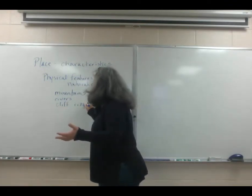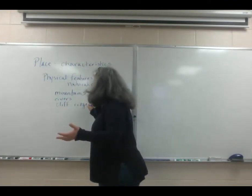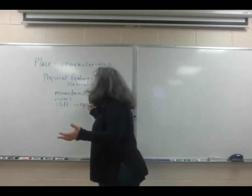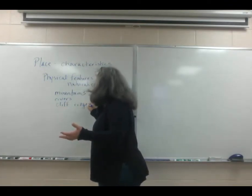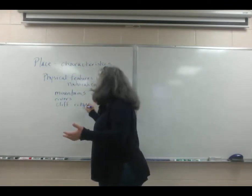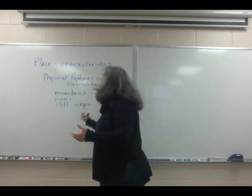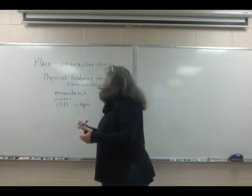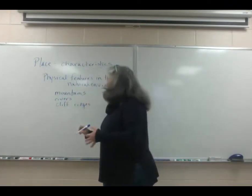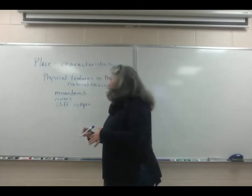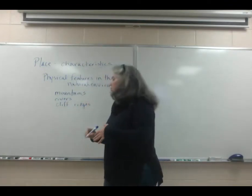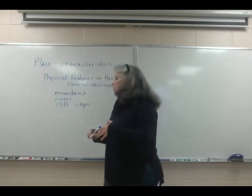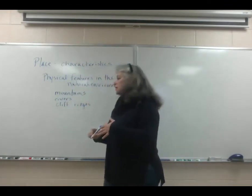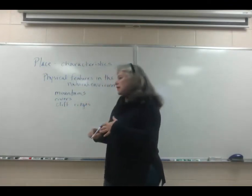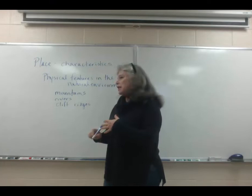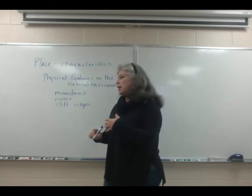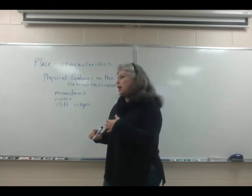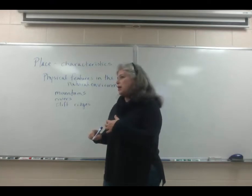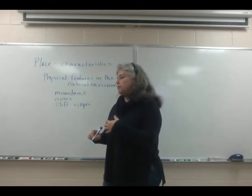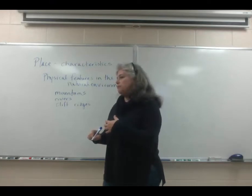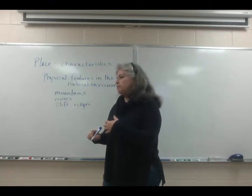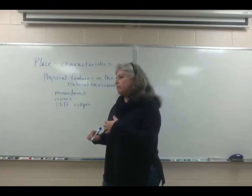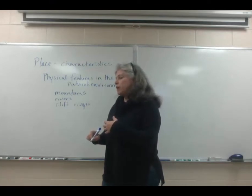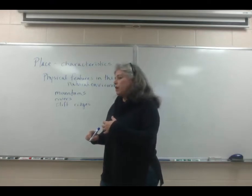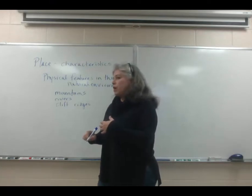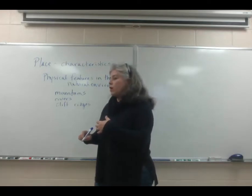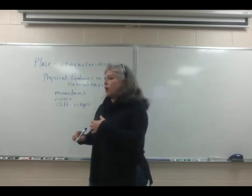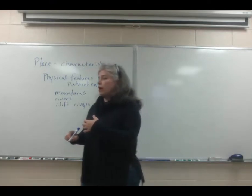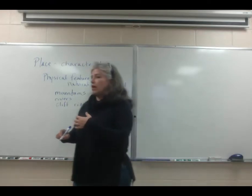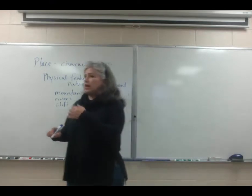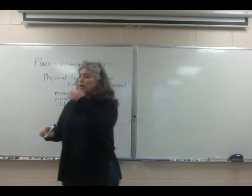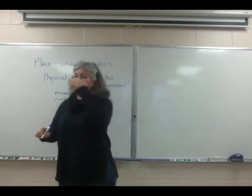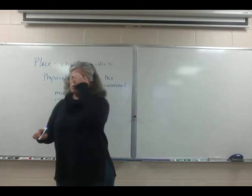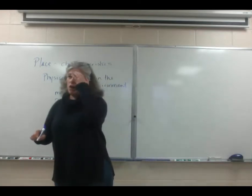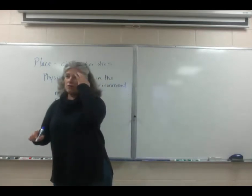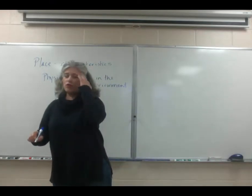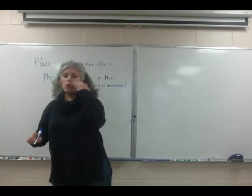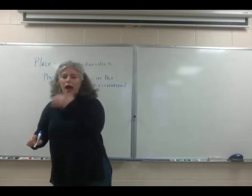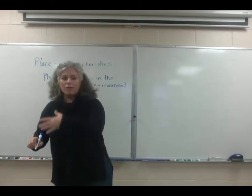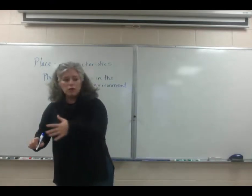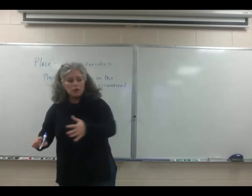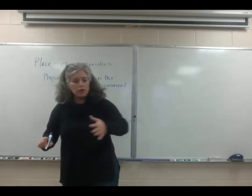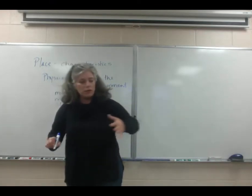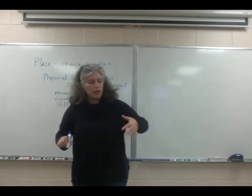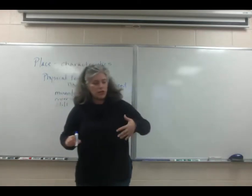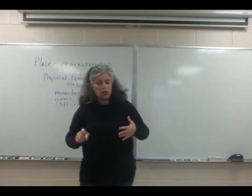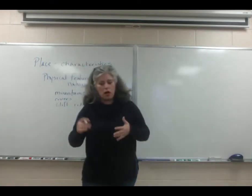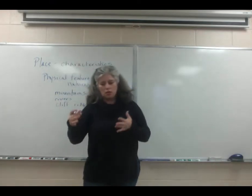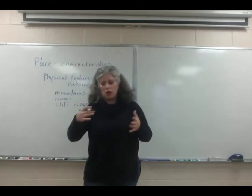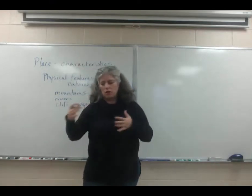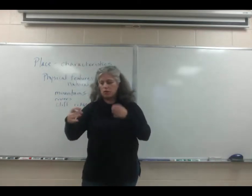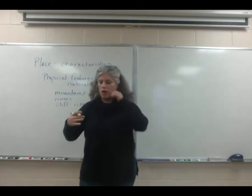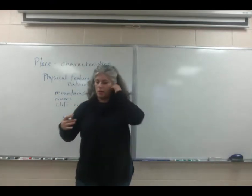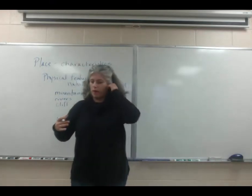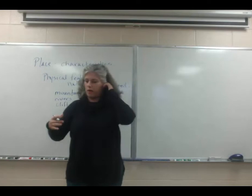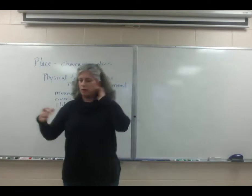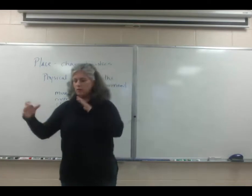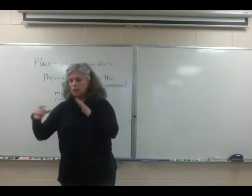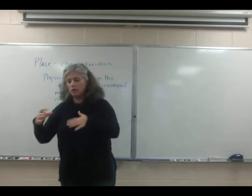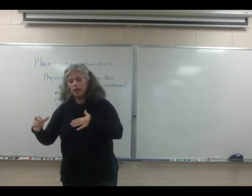ridges. Yes, you will see in a lot of travel information. I'll talk a lot about like culinary